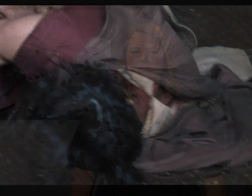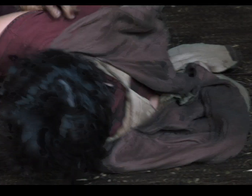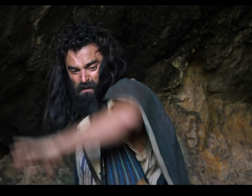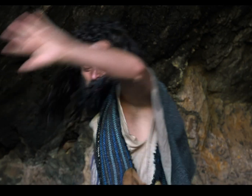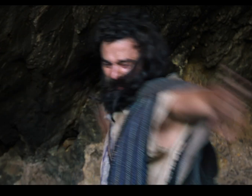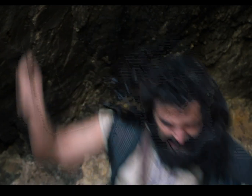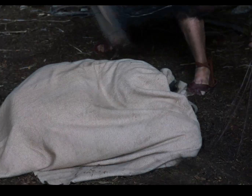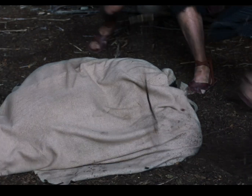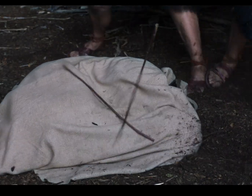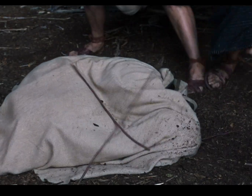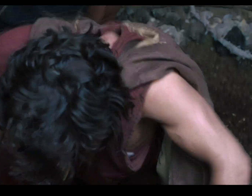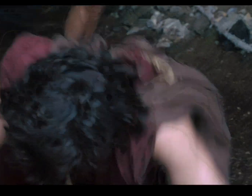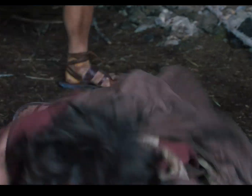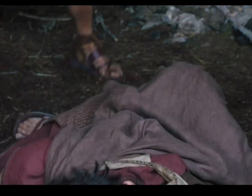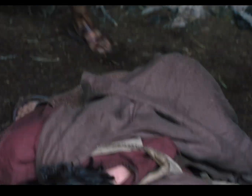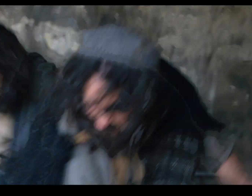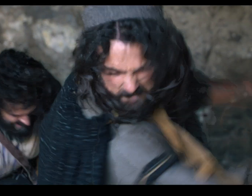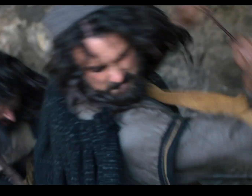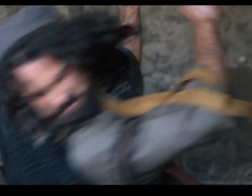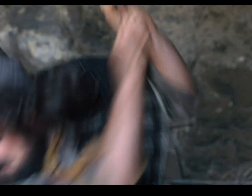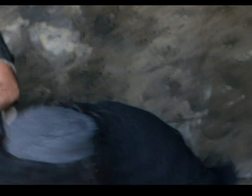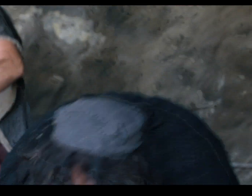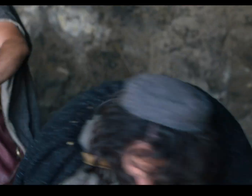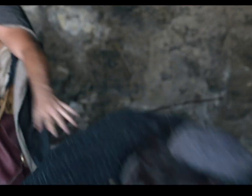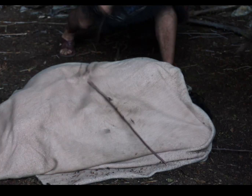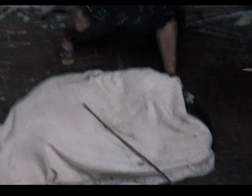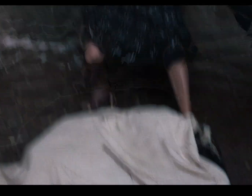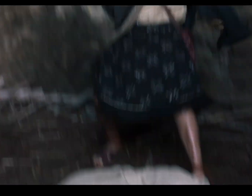Father is a fool!